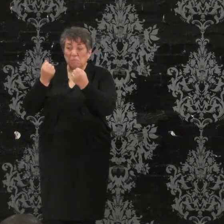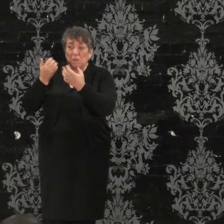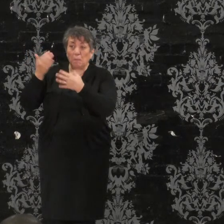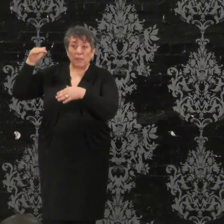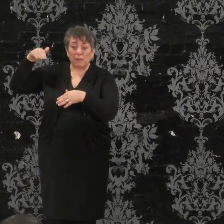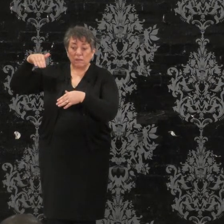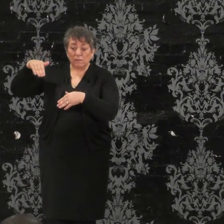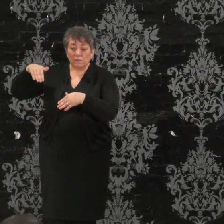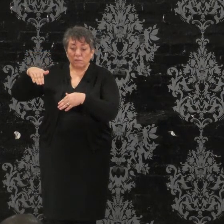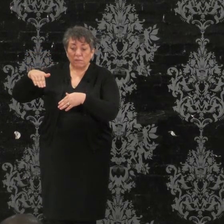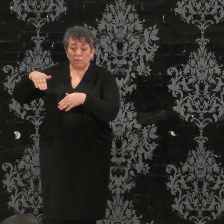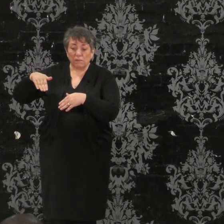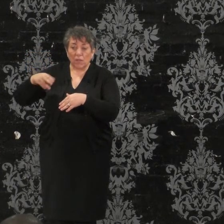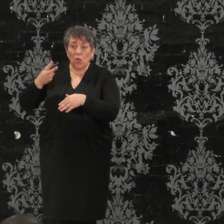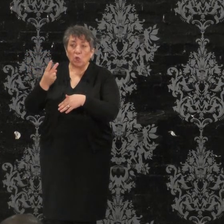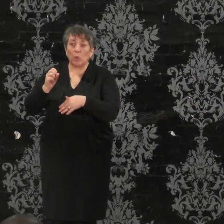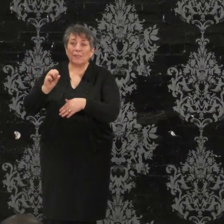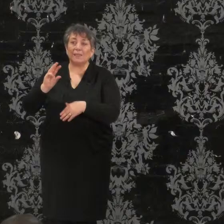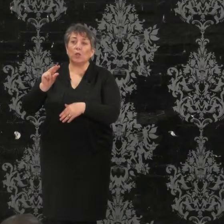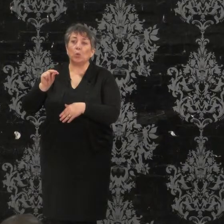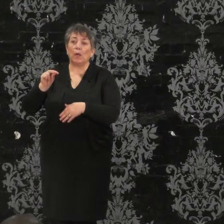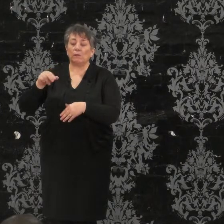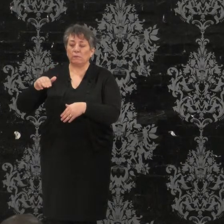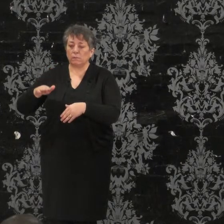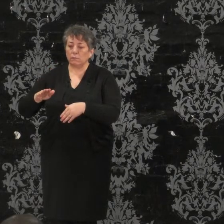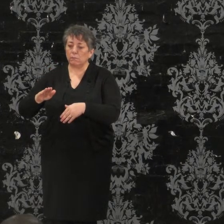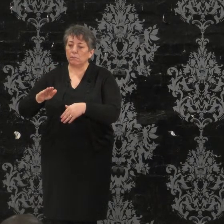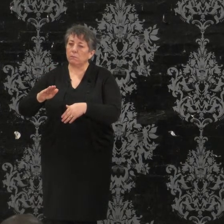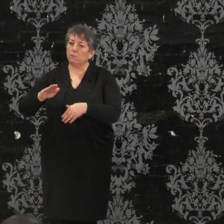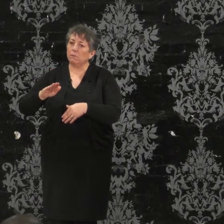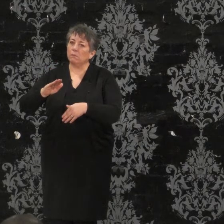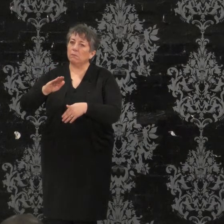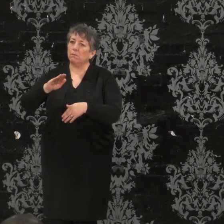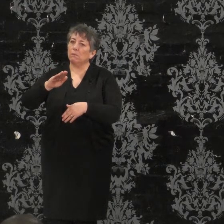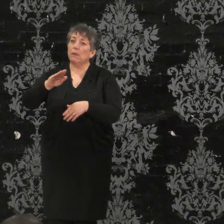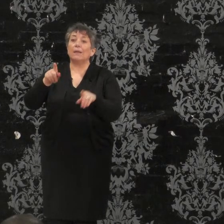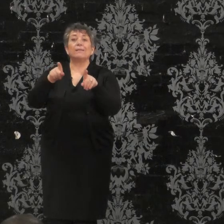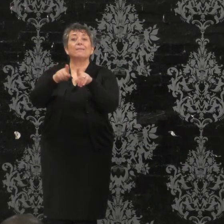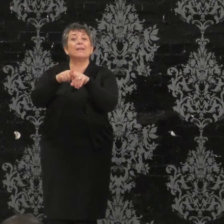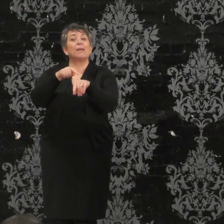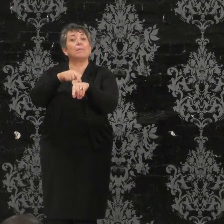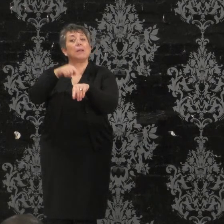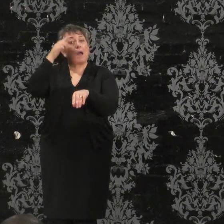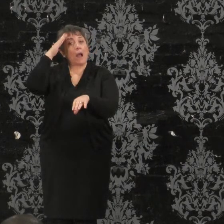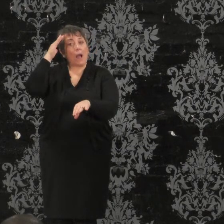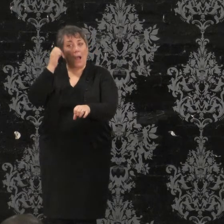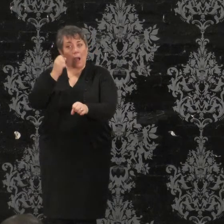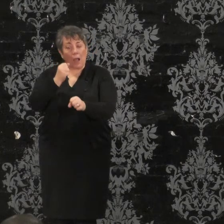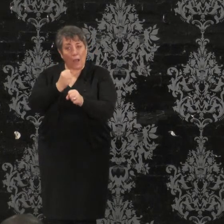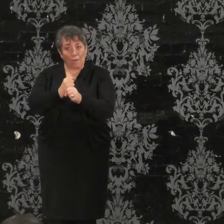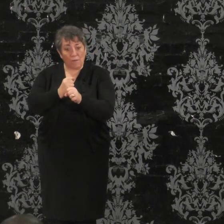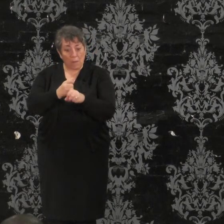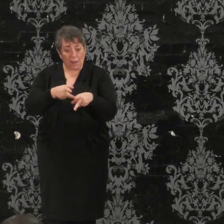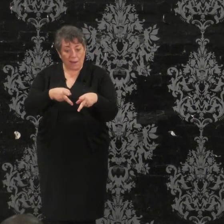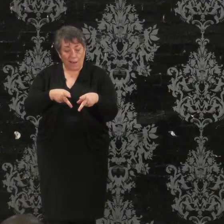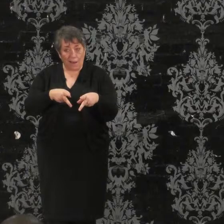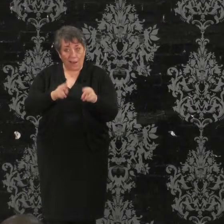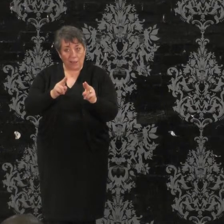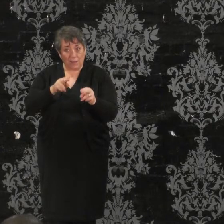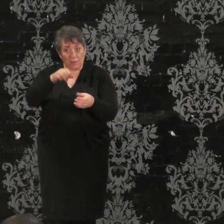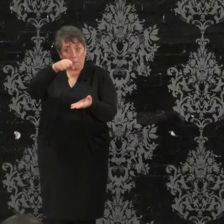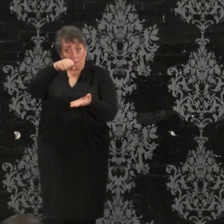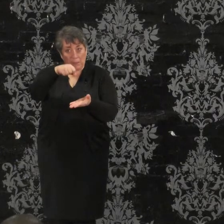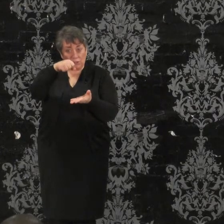2012. This coincided with the impact of government cuts being felt, what they